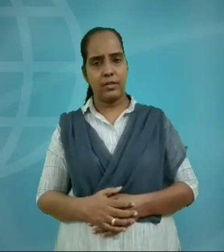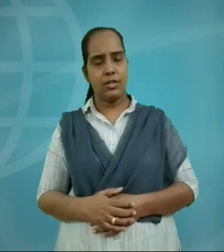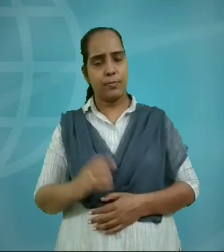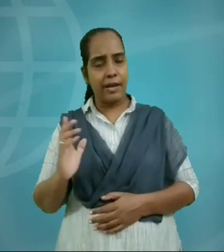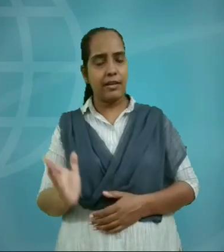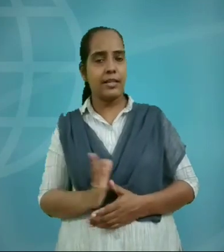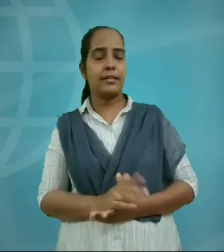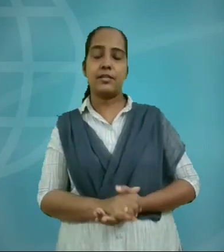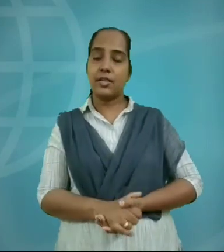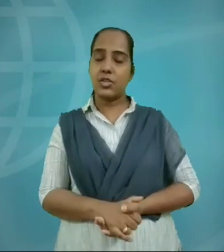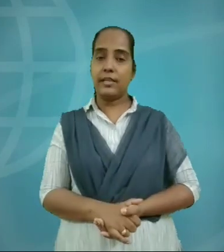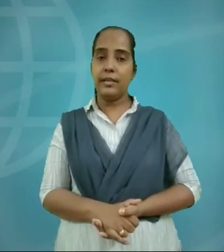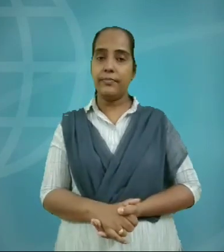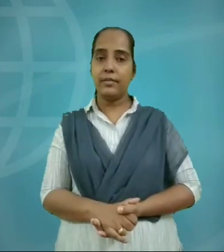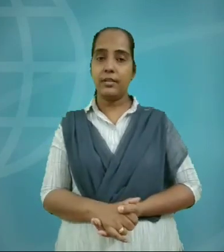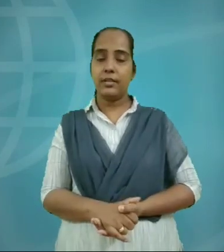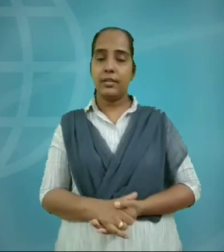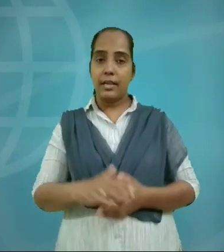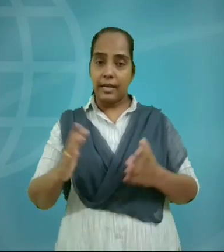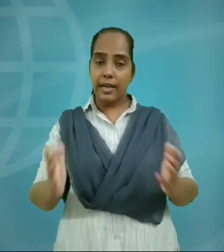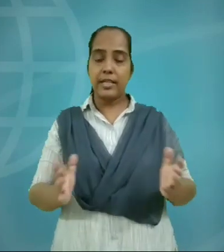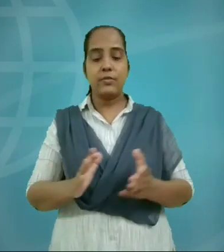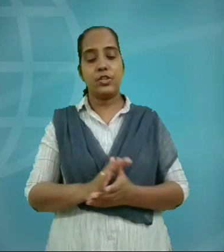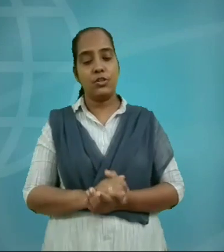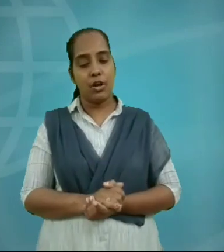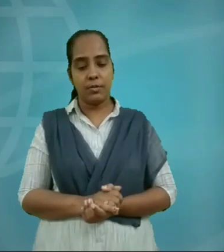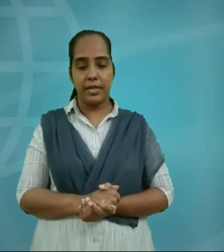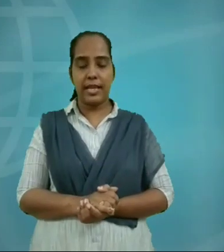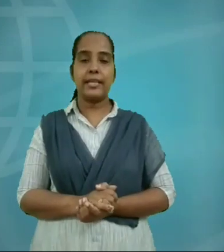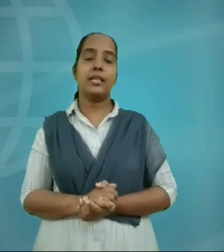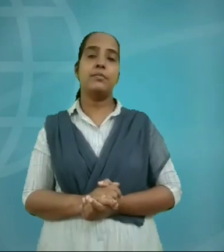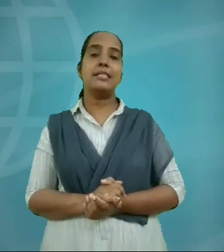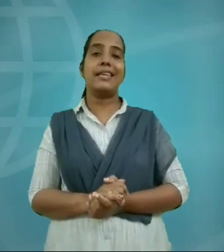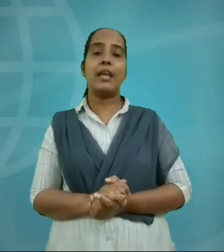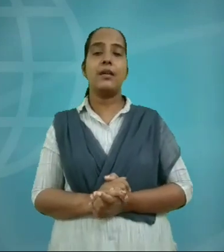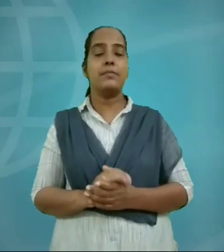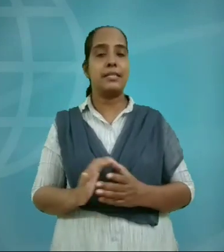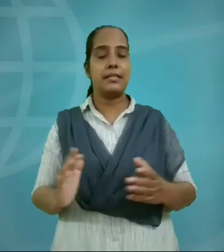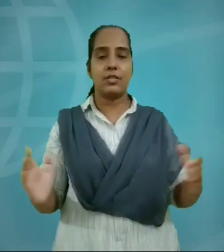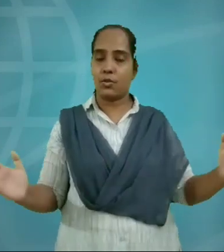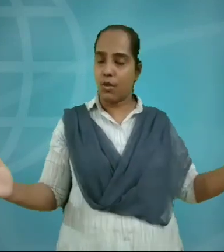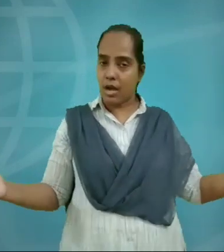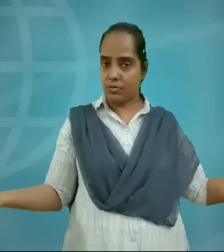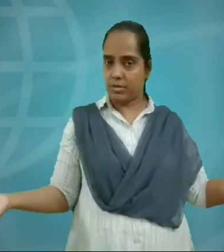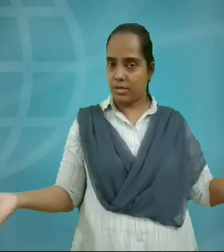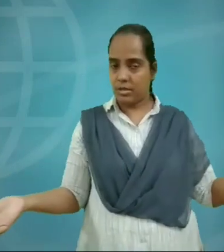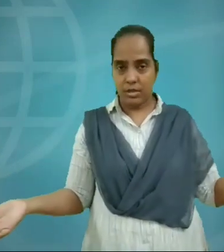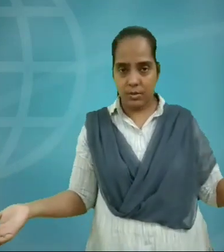So parallel lines are essentially lines which do not meet and keep the same distance throughout.